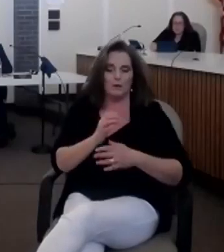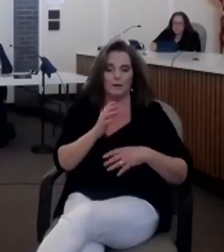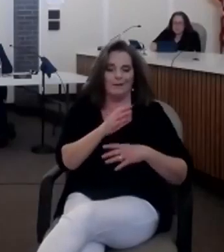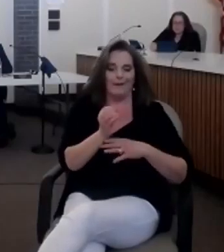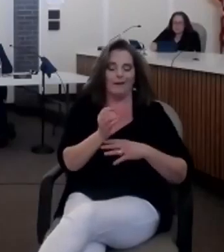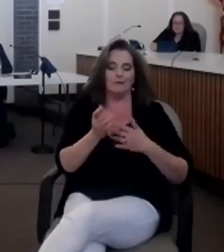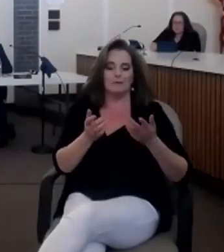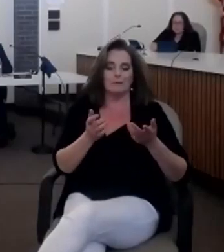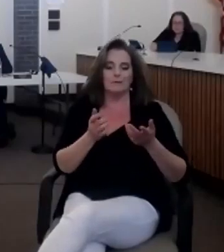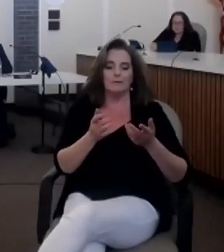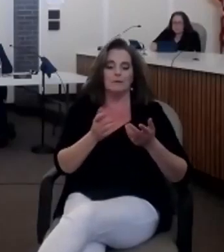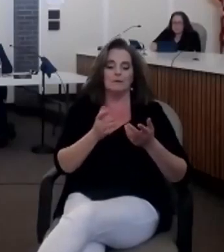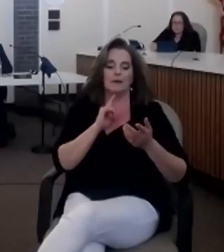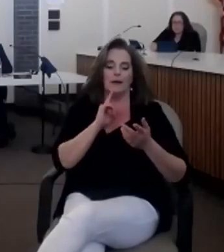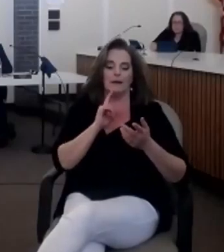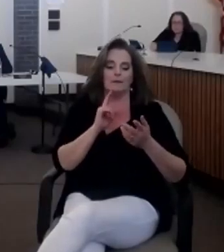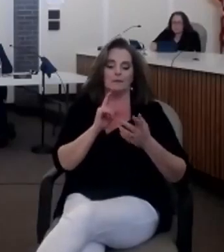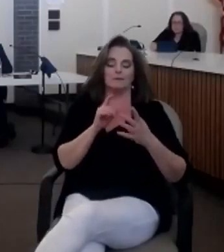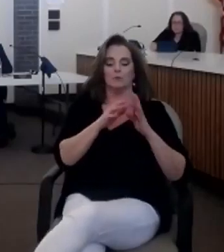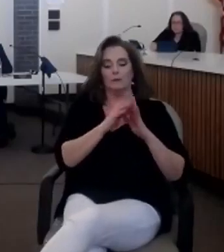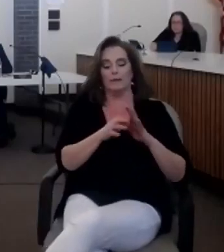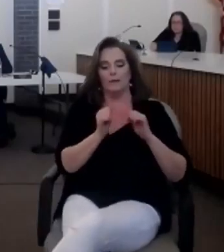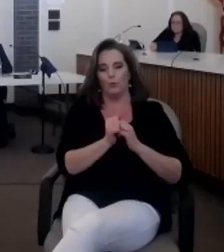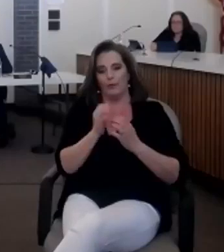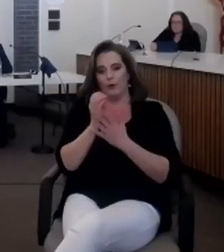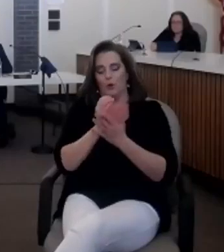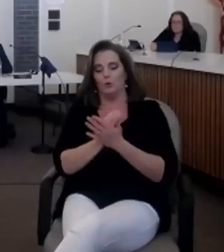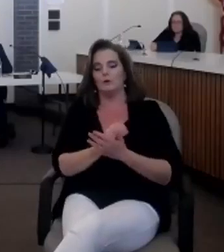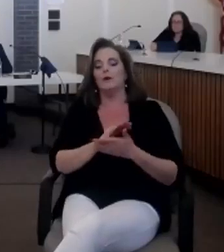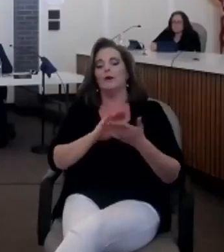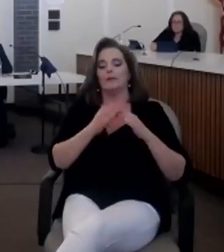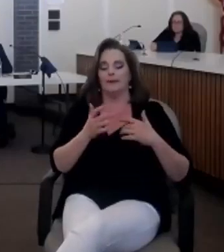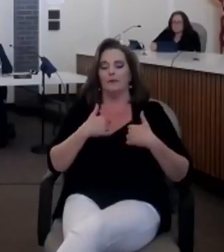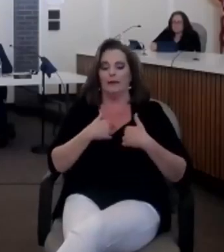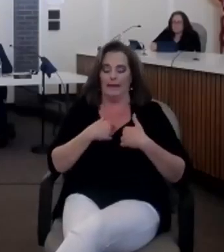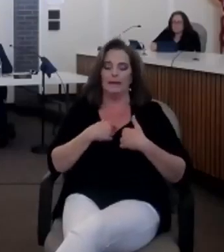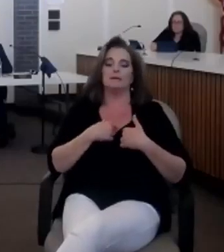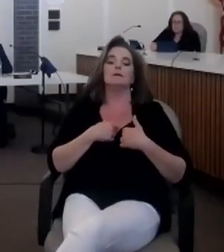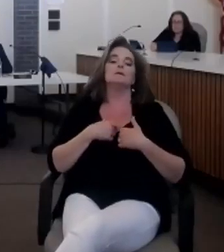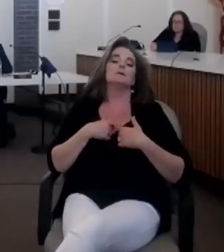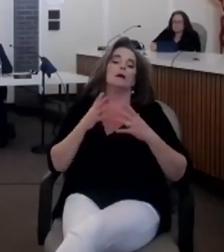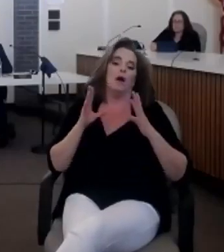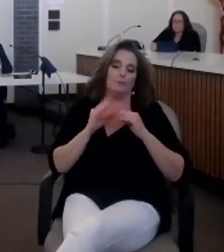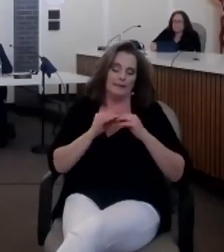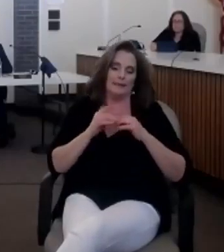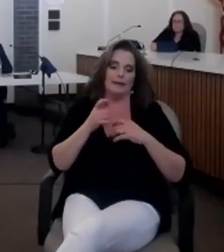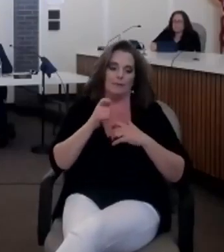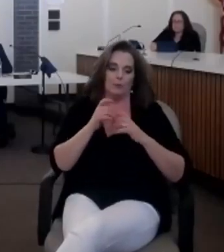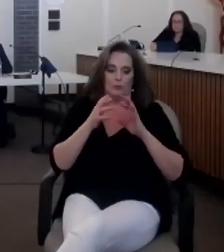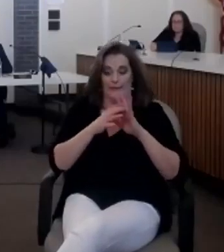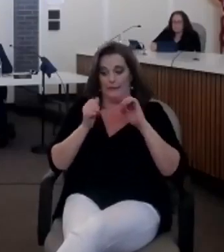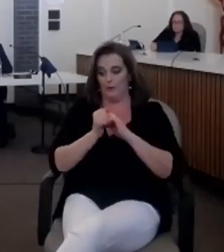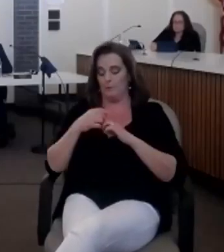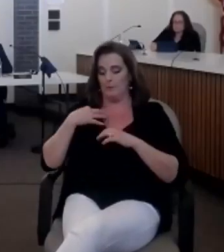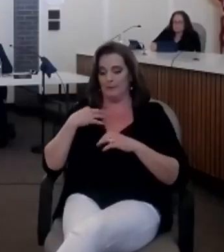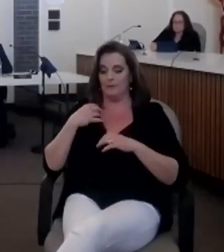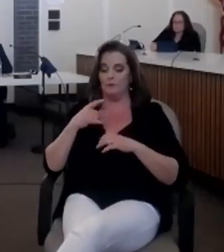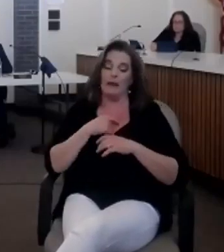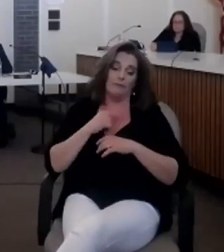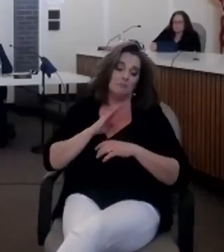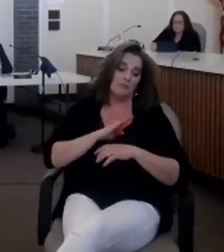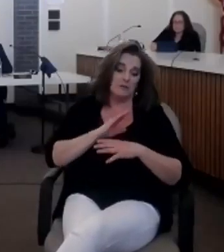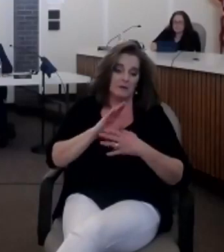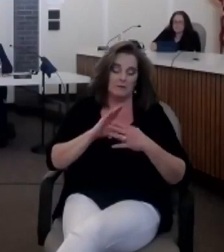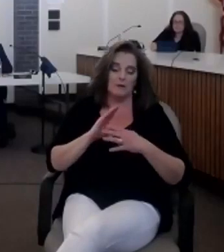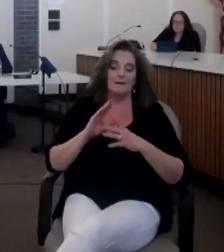and whereas in accordance with code, the town held a public hearing on said application, and whereas the town board has considered